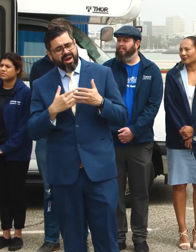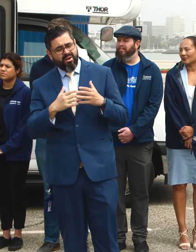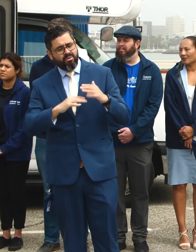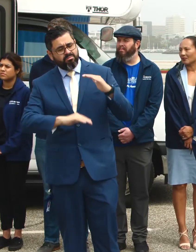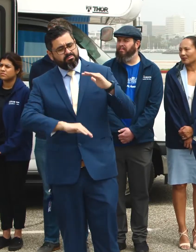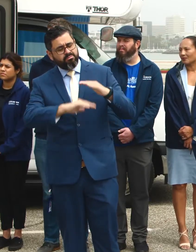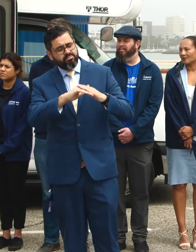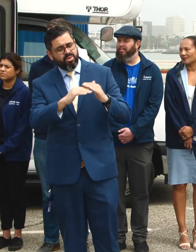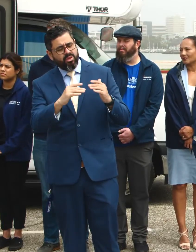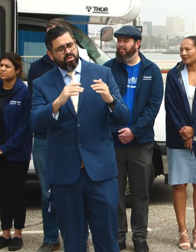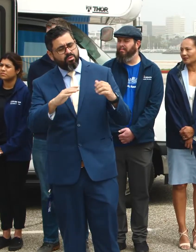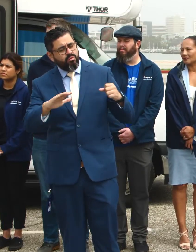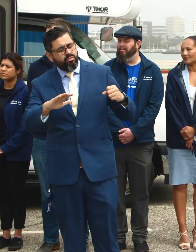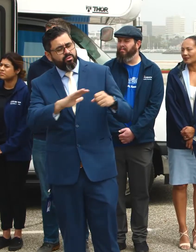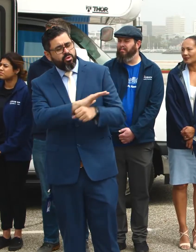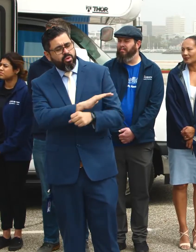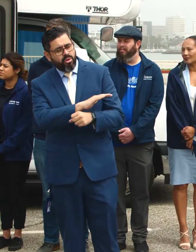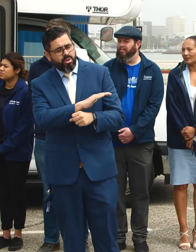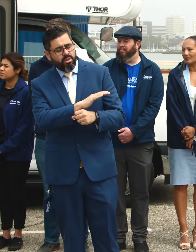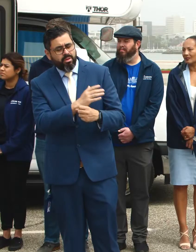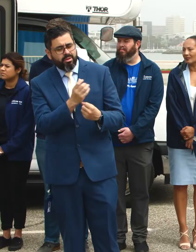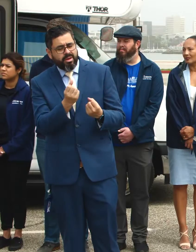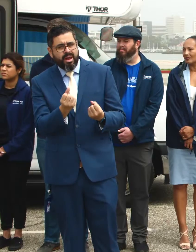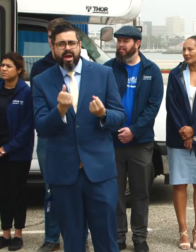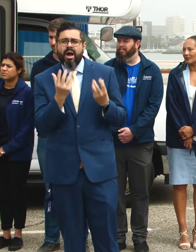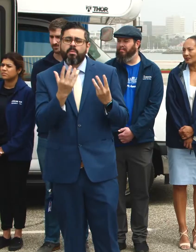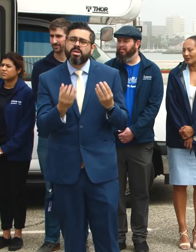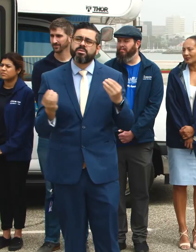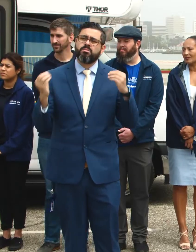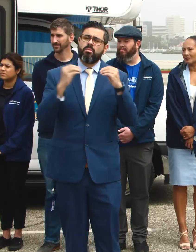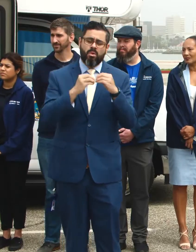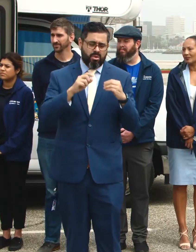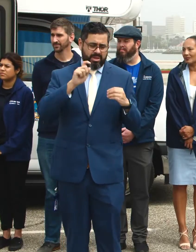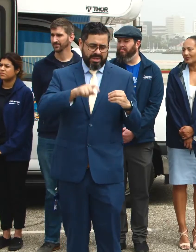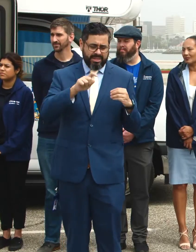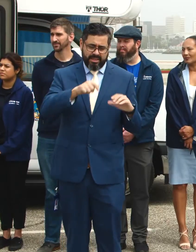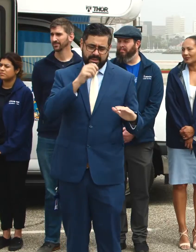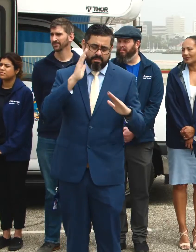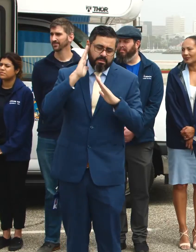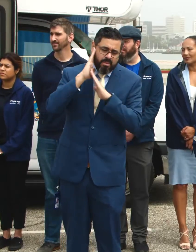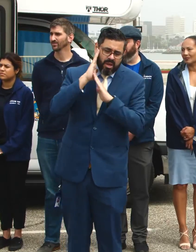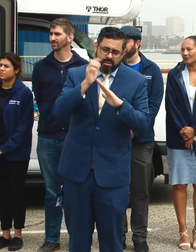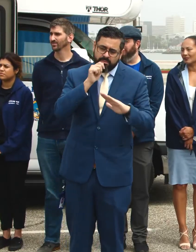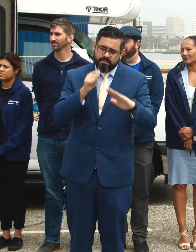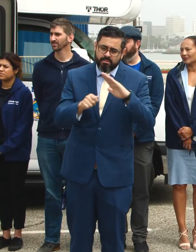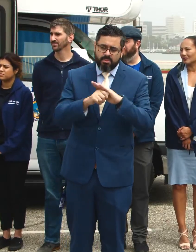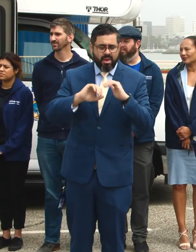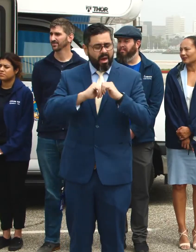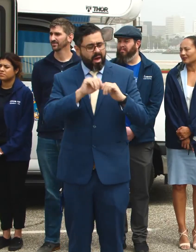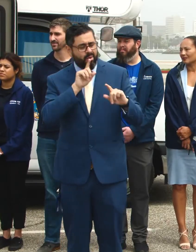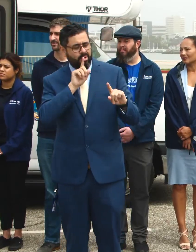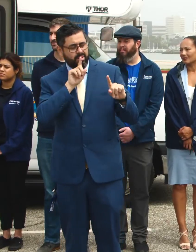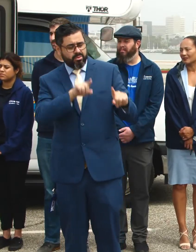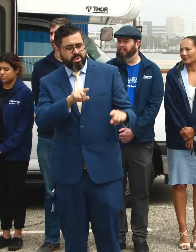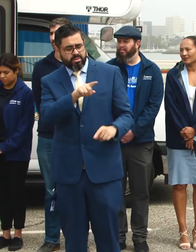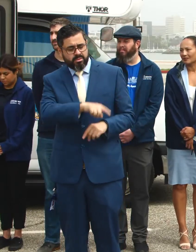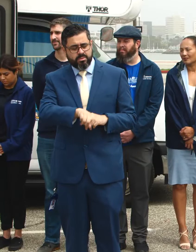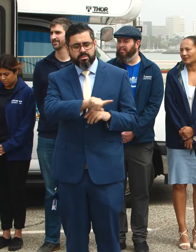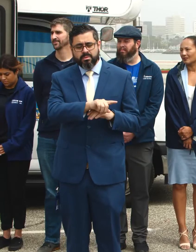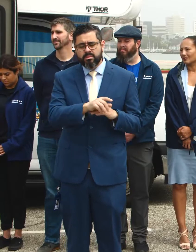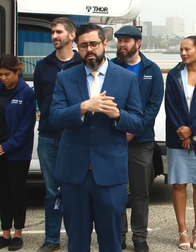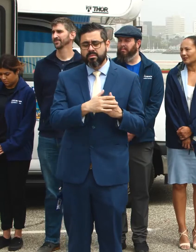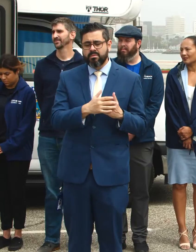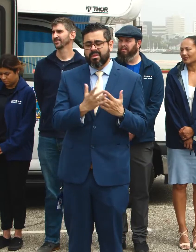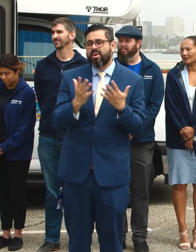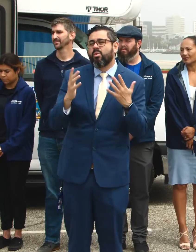have been and how much more need you think there is for additional emergency shelter, how the city plans to address that, and then at what